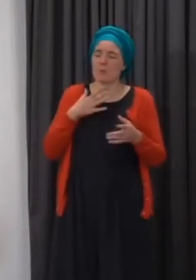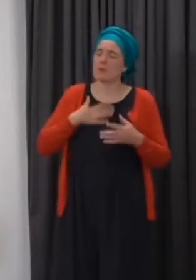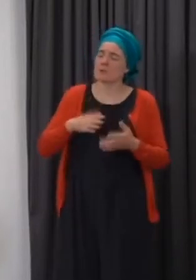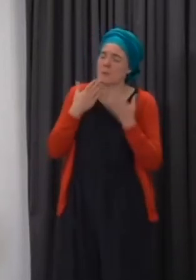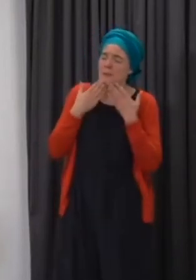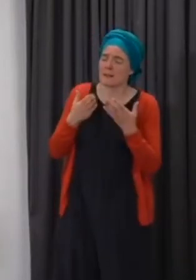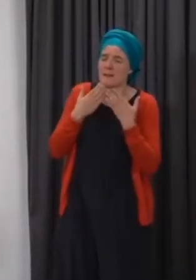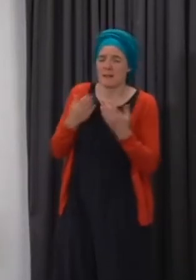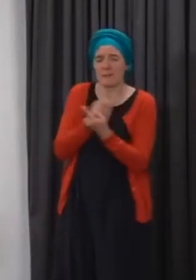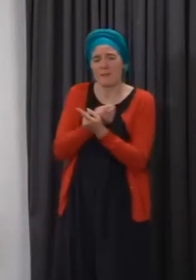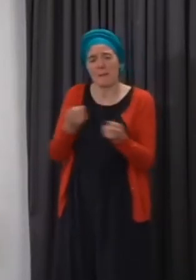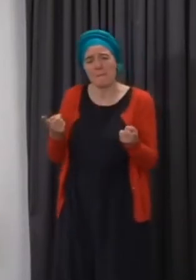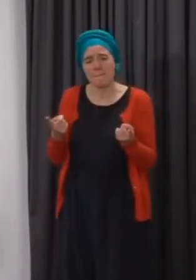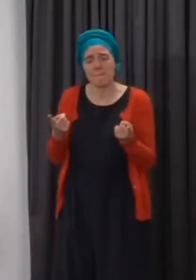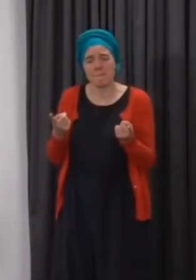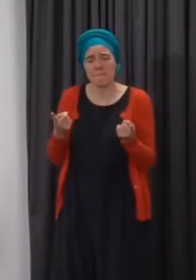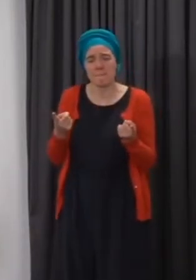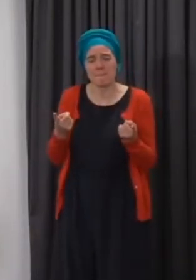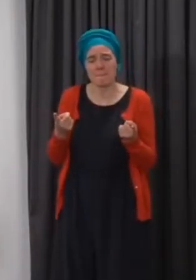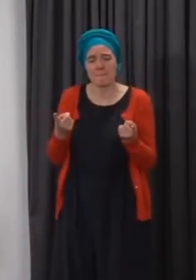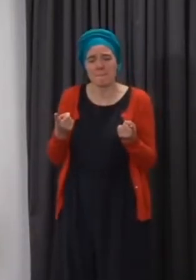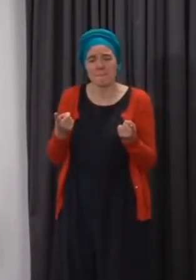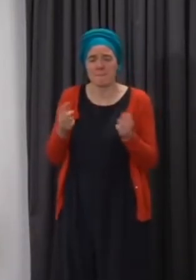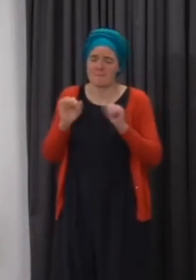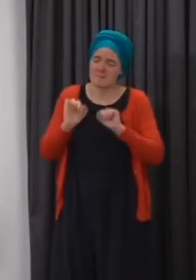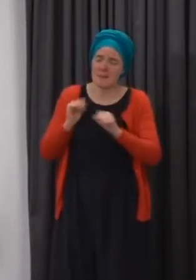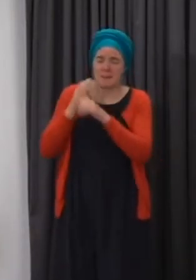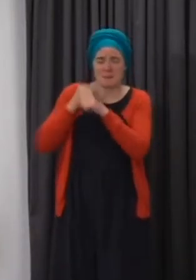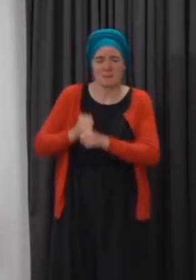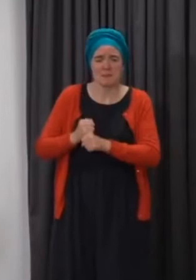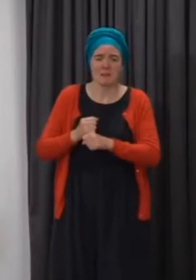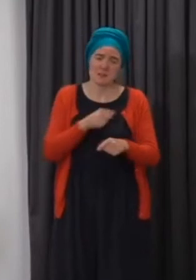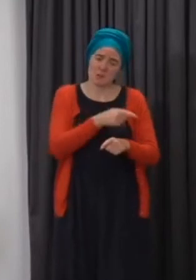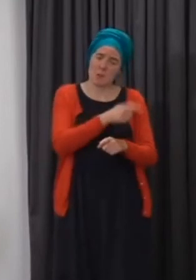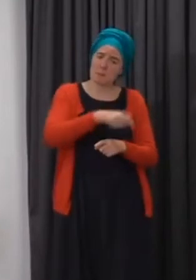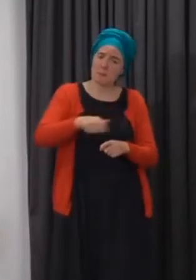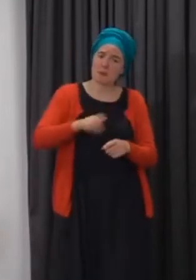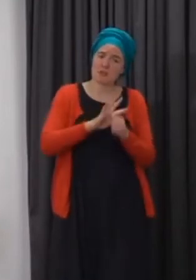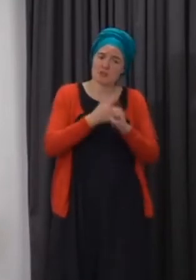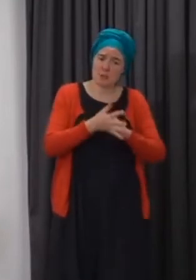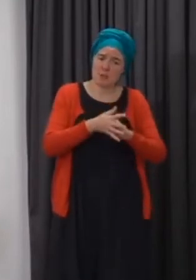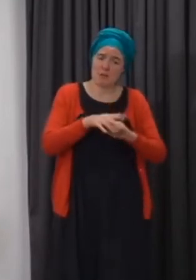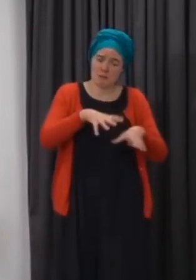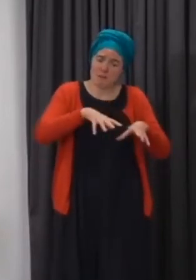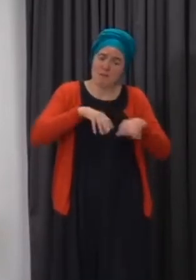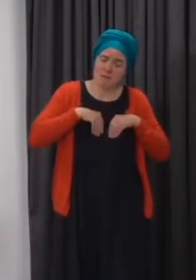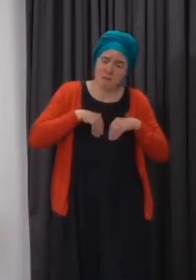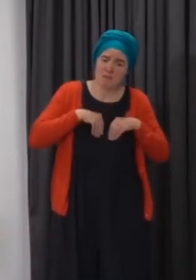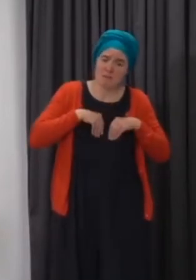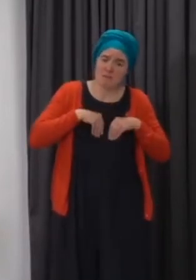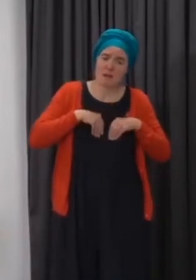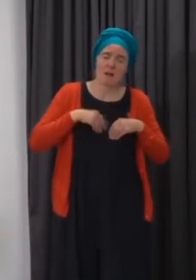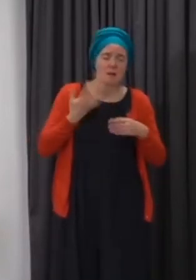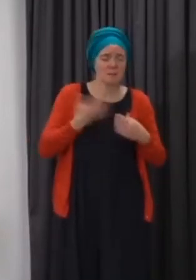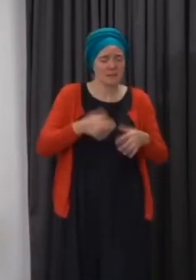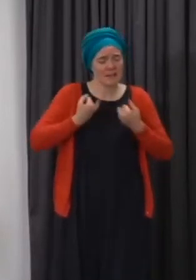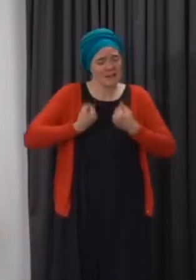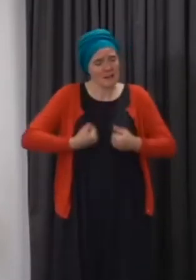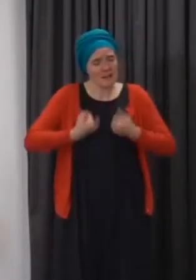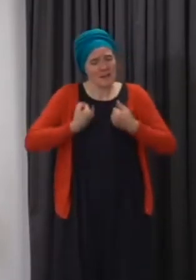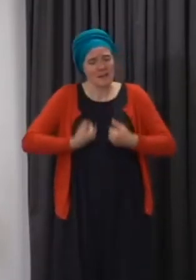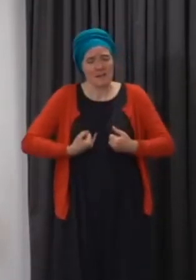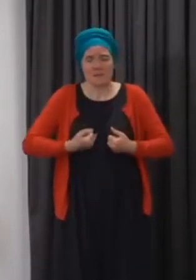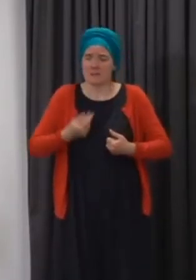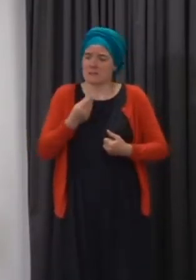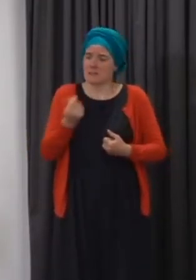environment. People with coronavirus can be very ill. In some cases, people have been on a ventilator for up to 3